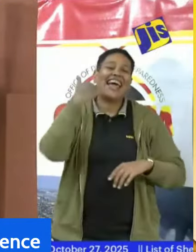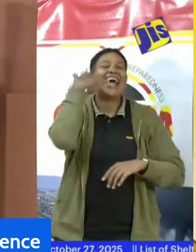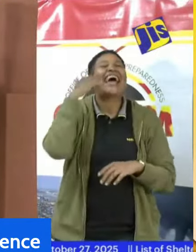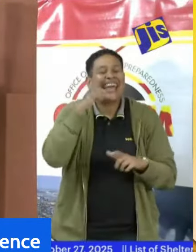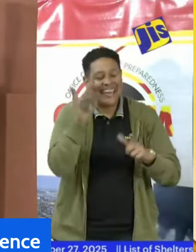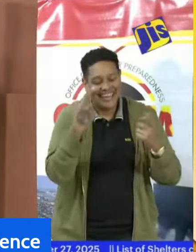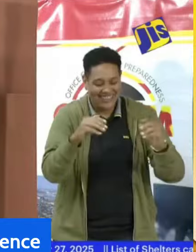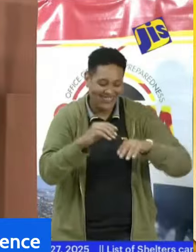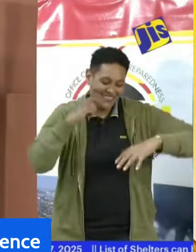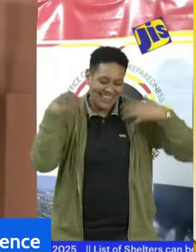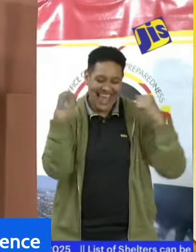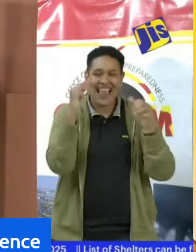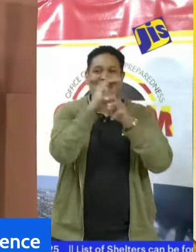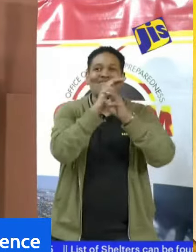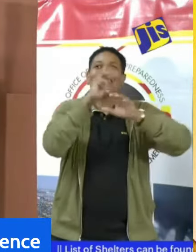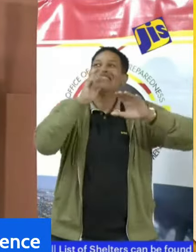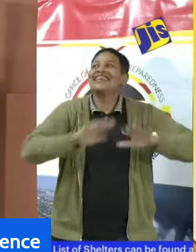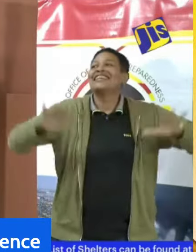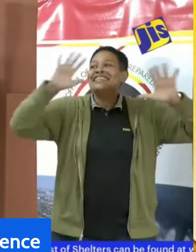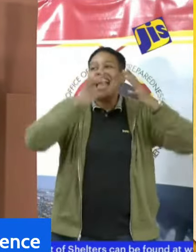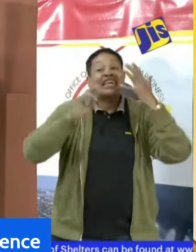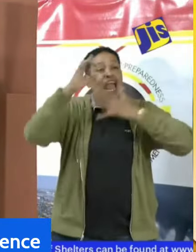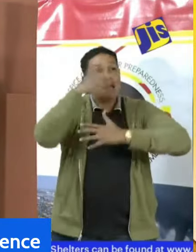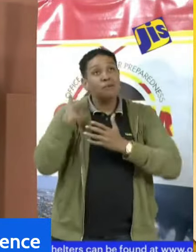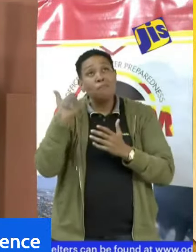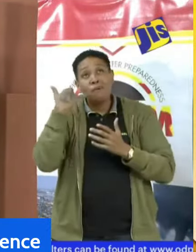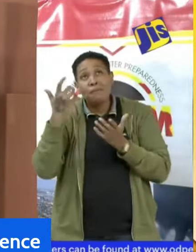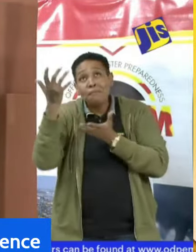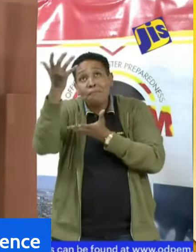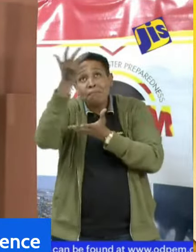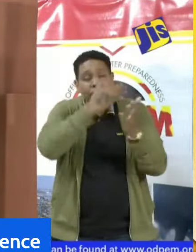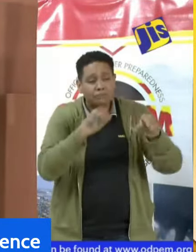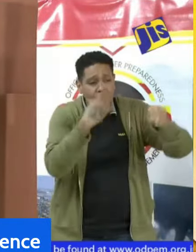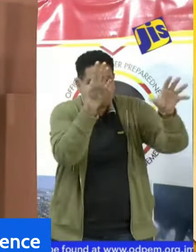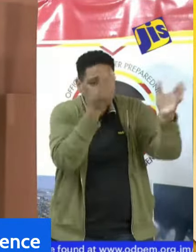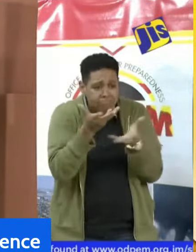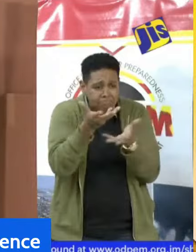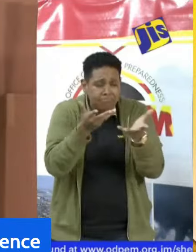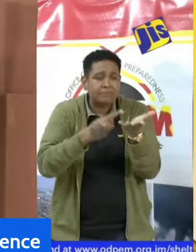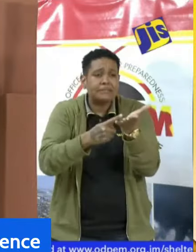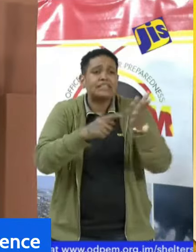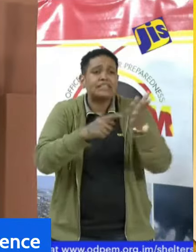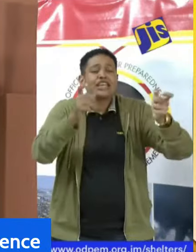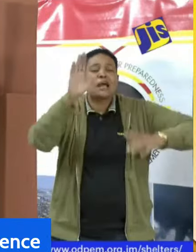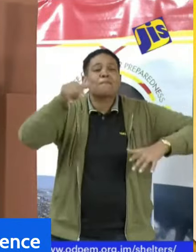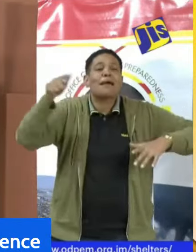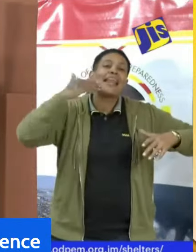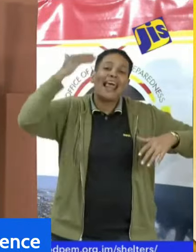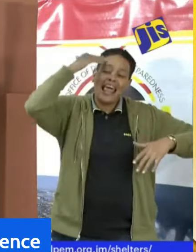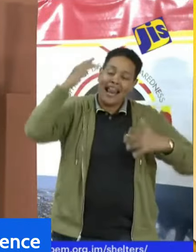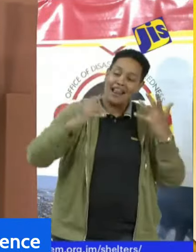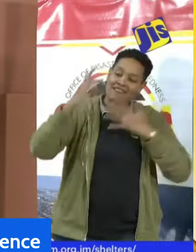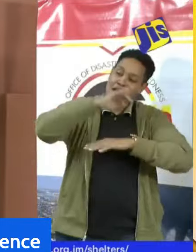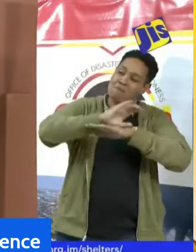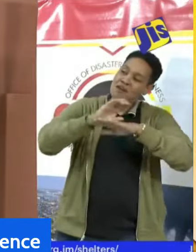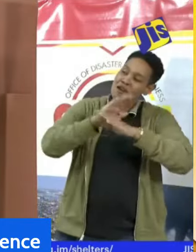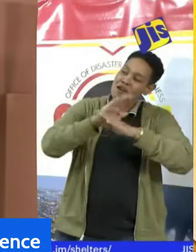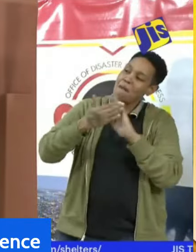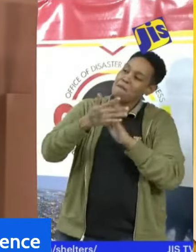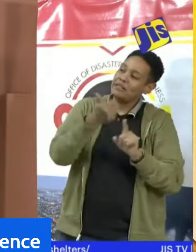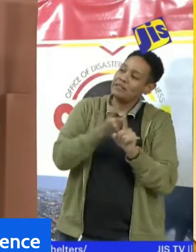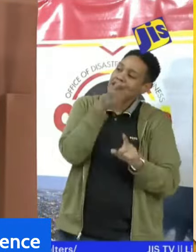the health ministers of the Caribbean region, chaired by the head of CARICOM,